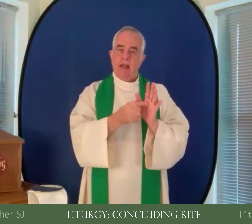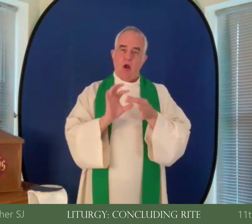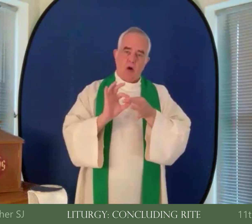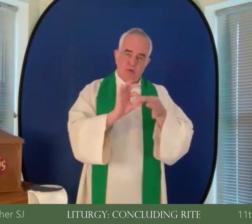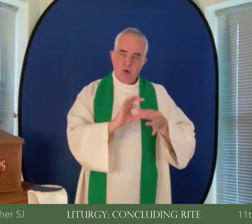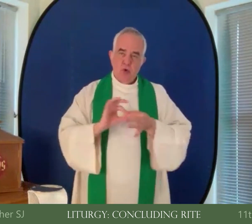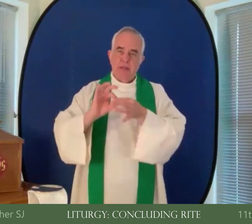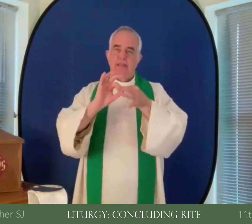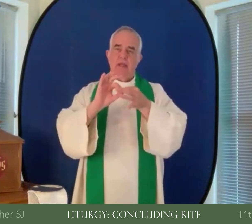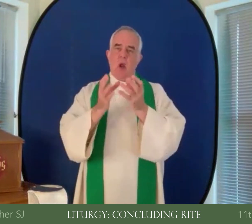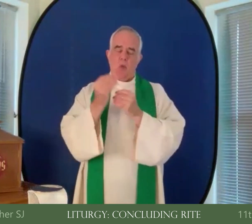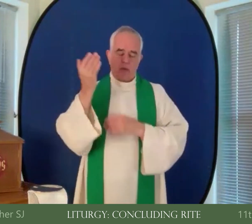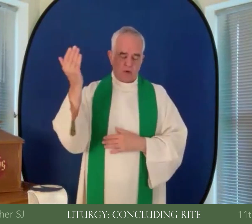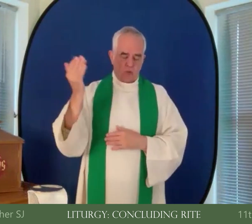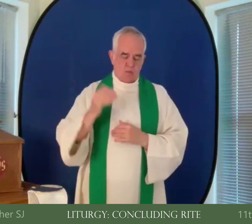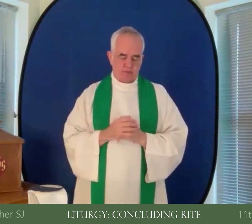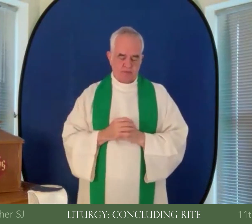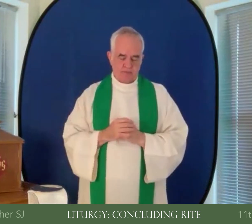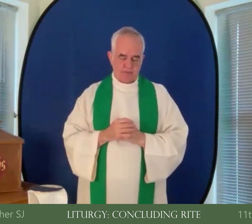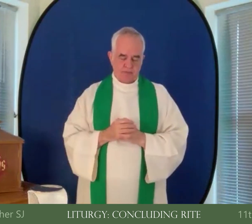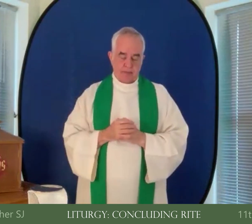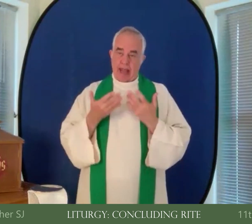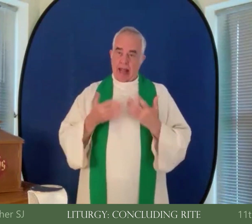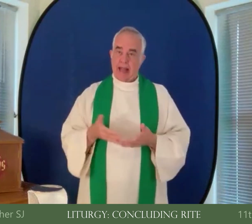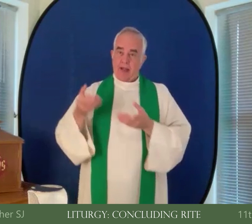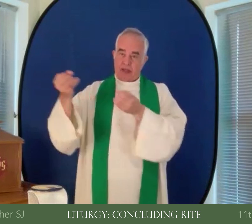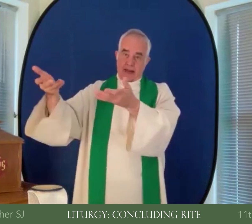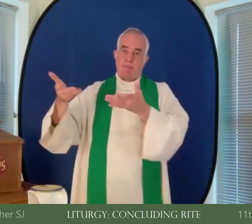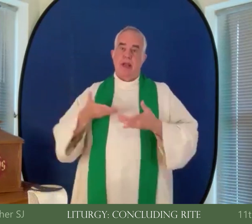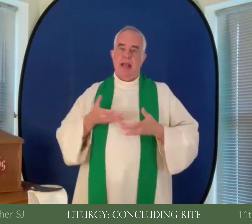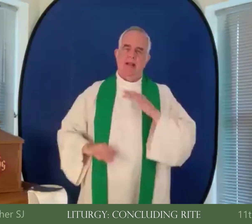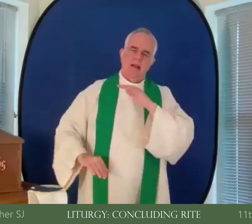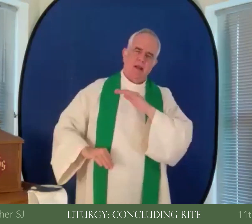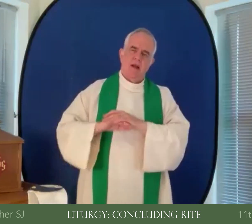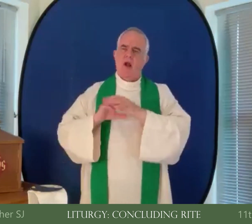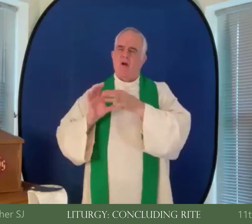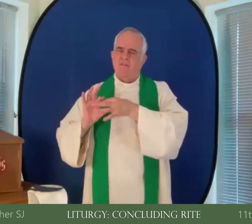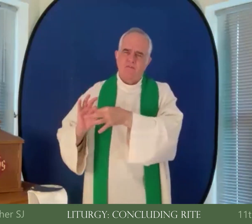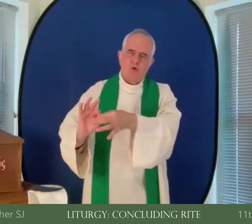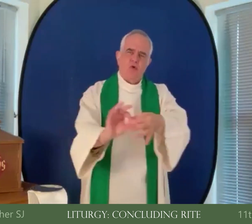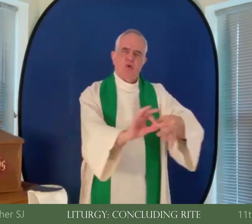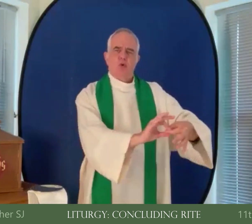signs of union with you. Let this bring full